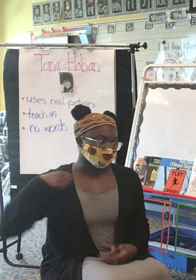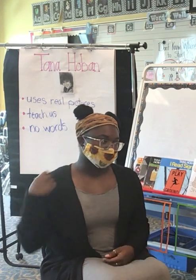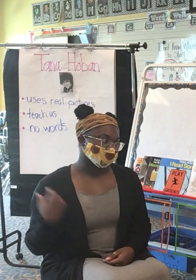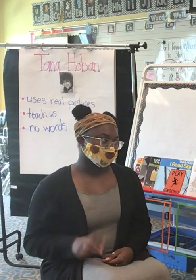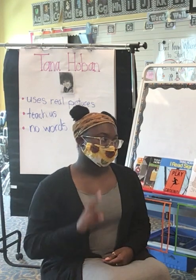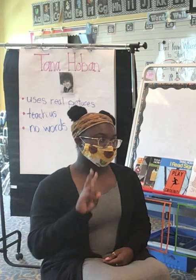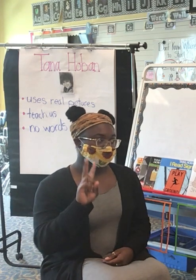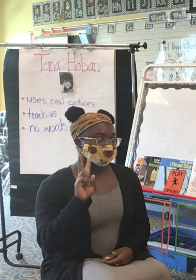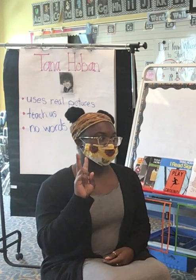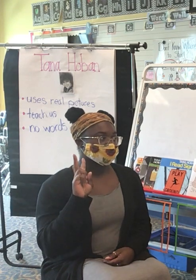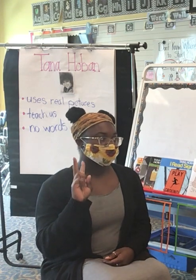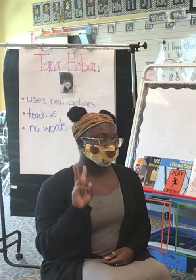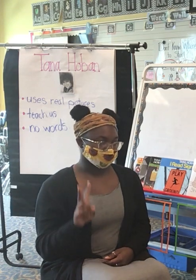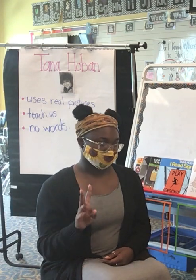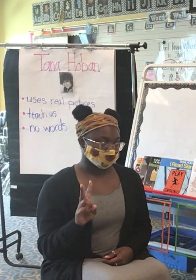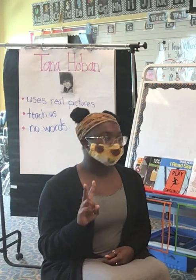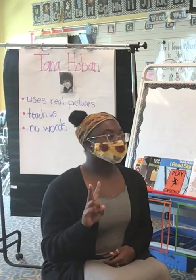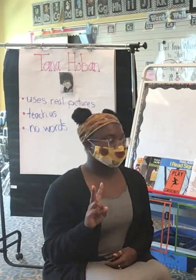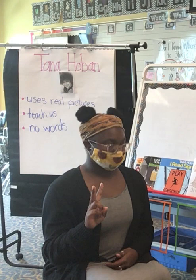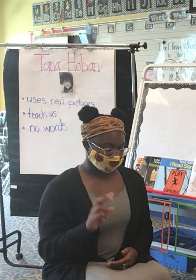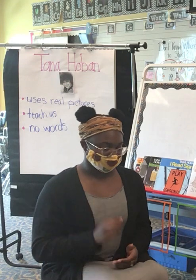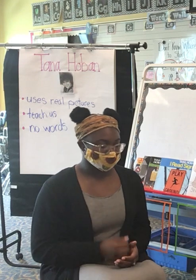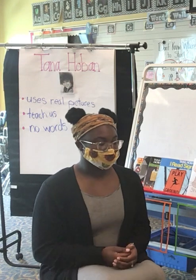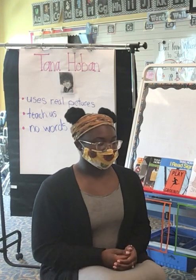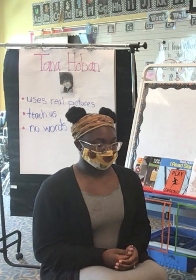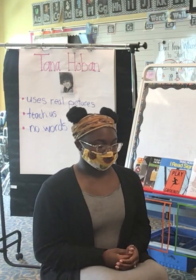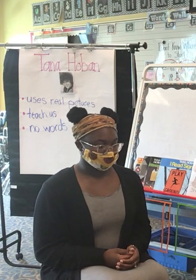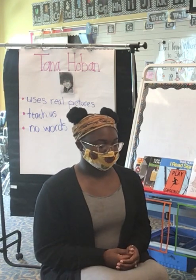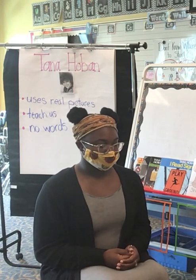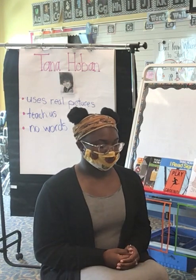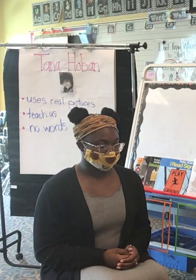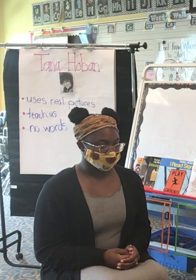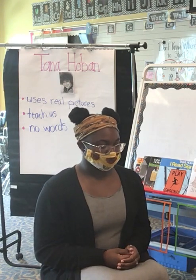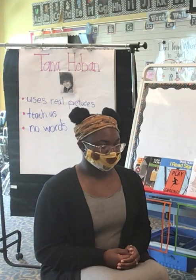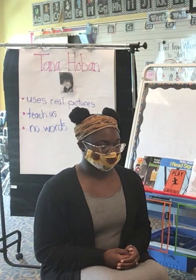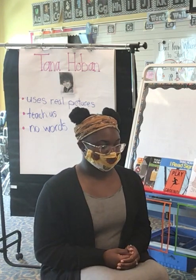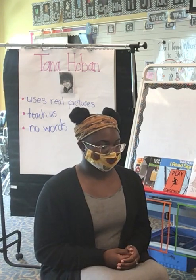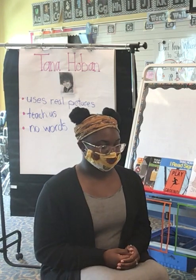insect. Show me on your fingers how many there are, okay? All right,